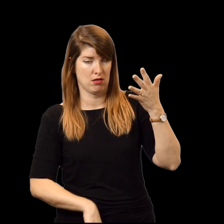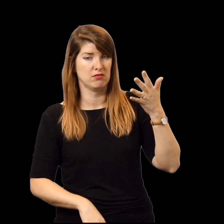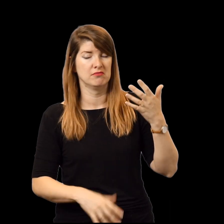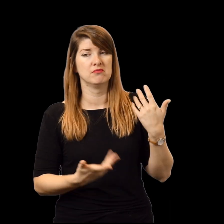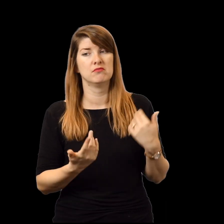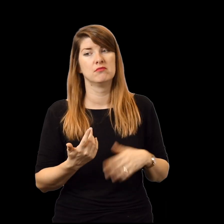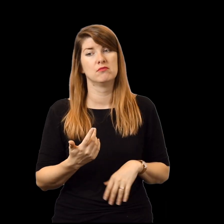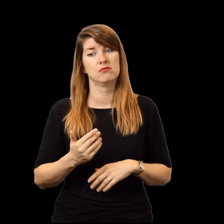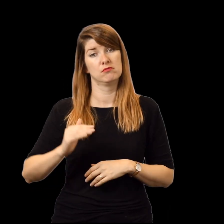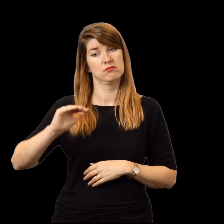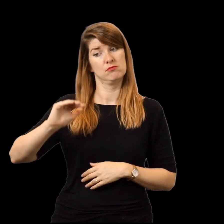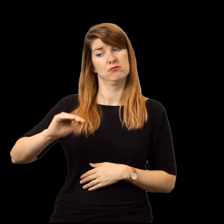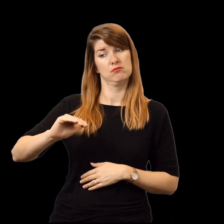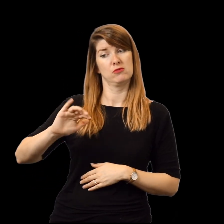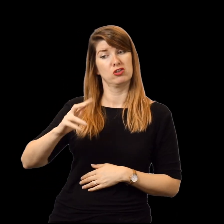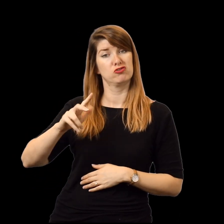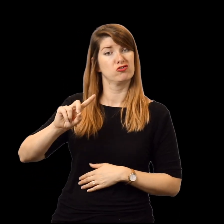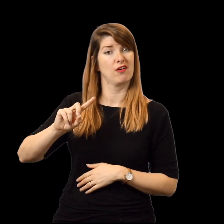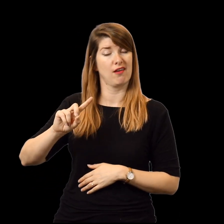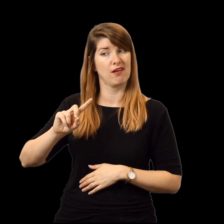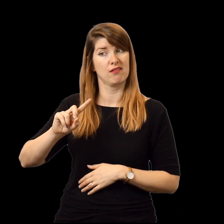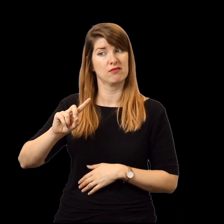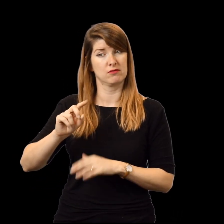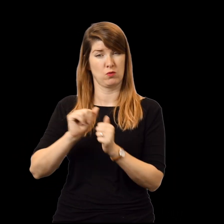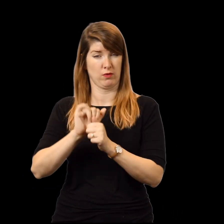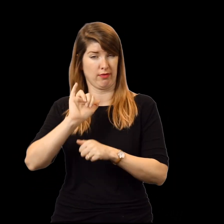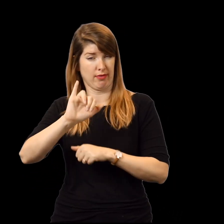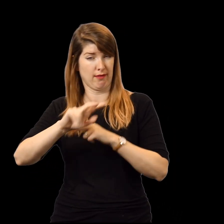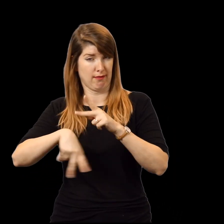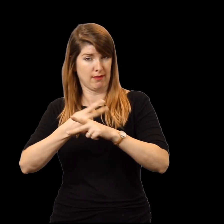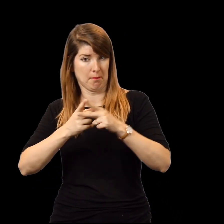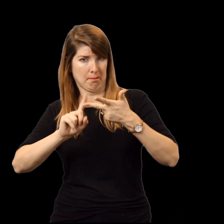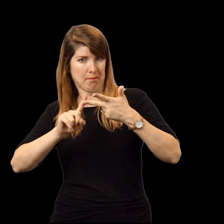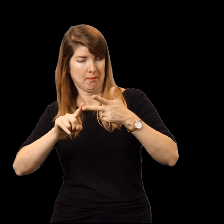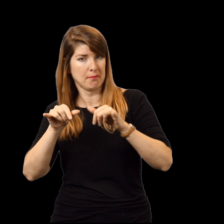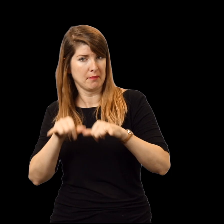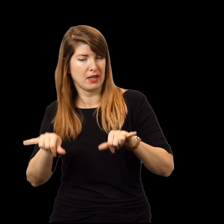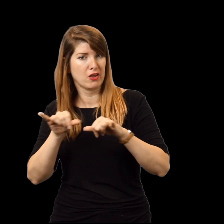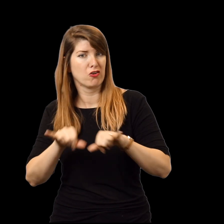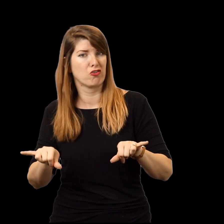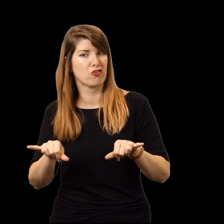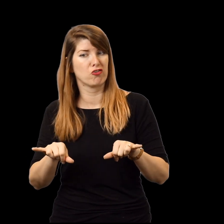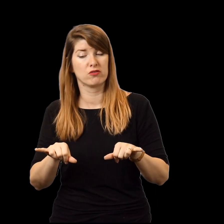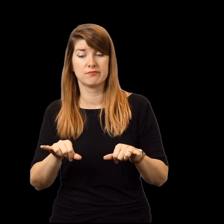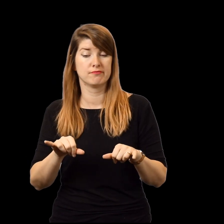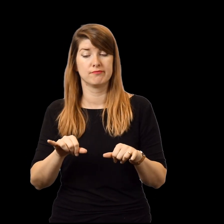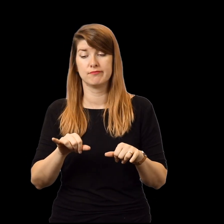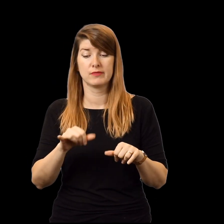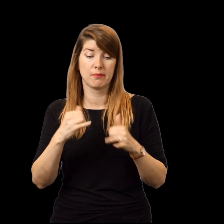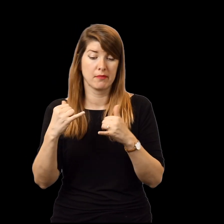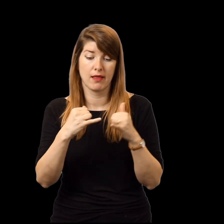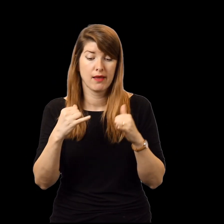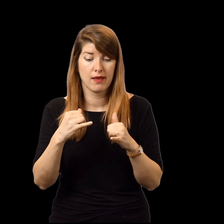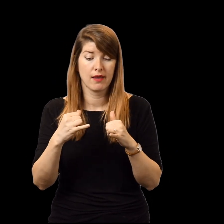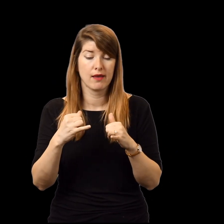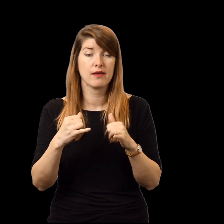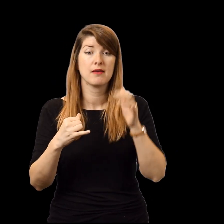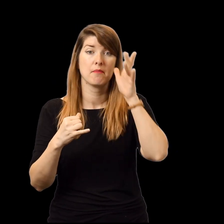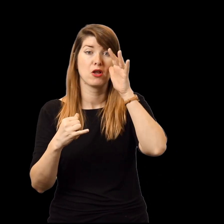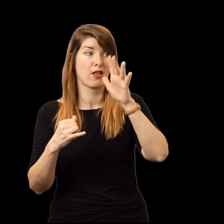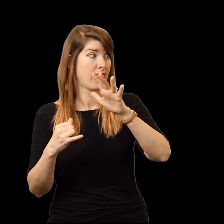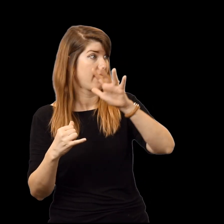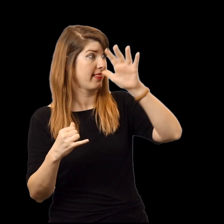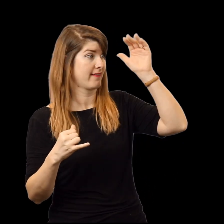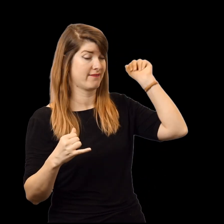And the child with this pattern, the parent leaves the room, child